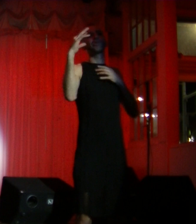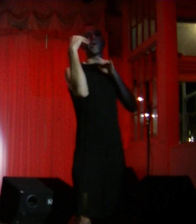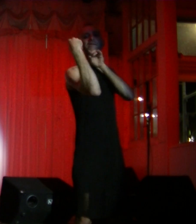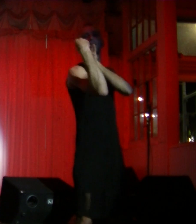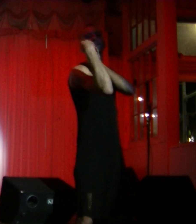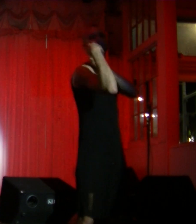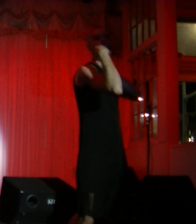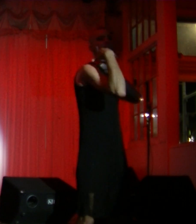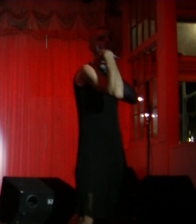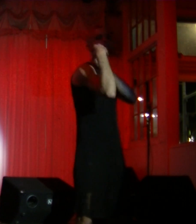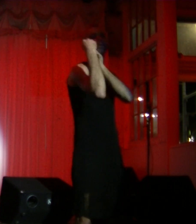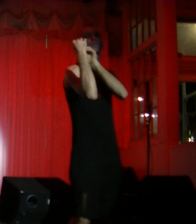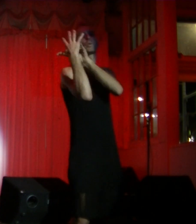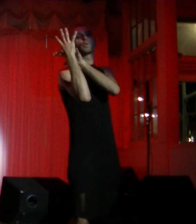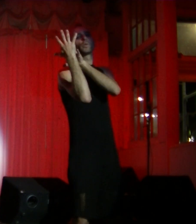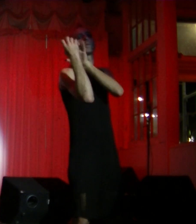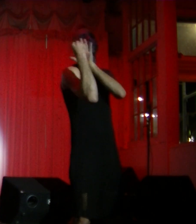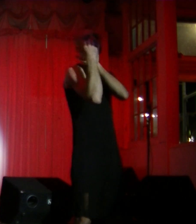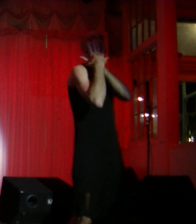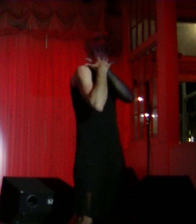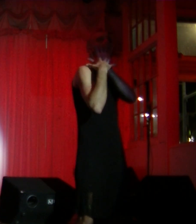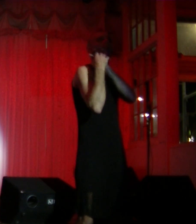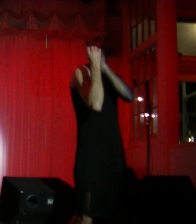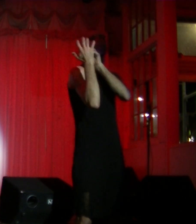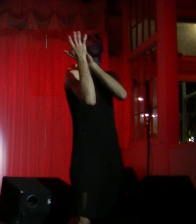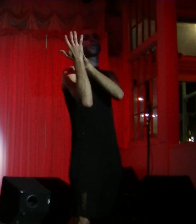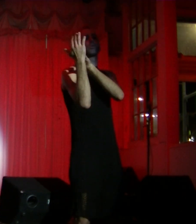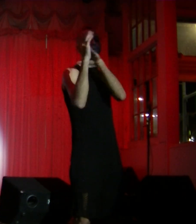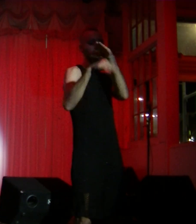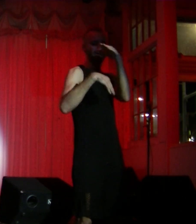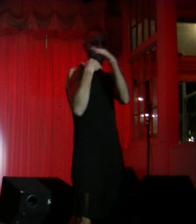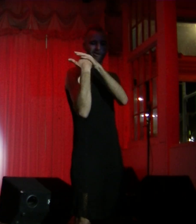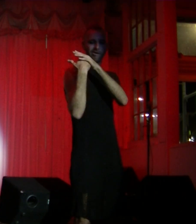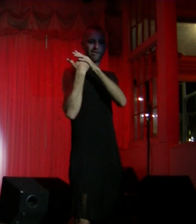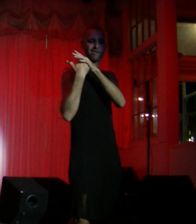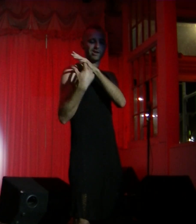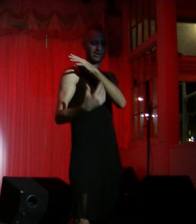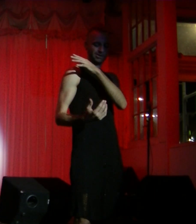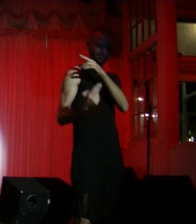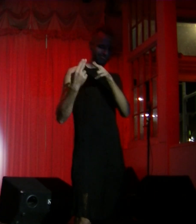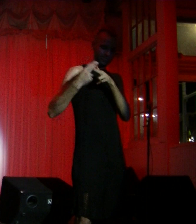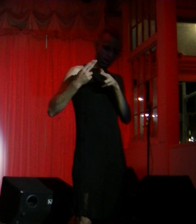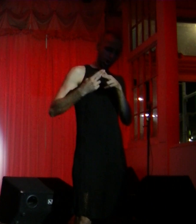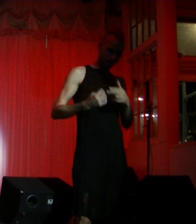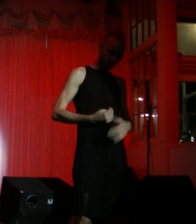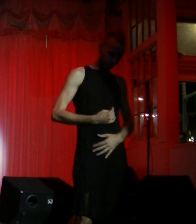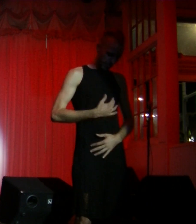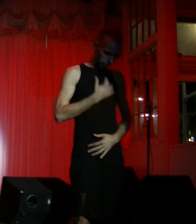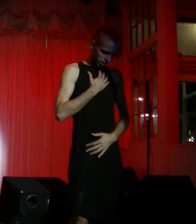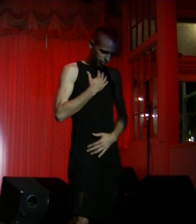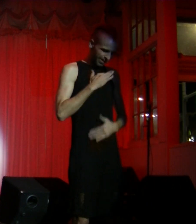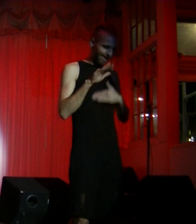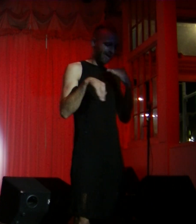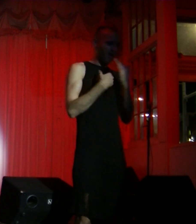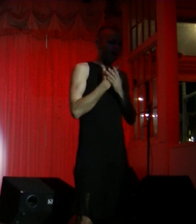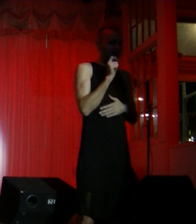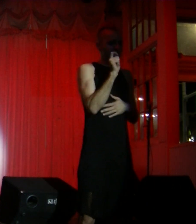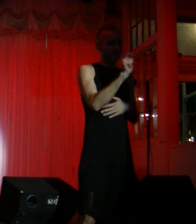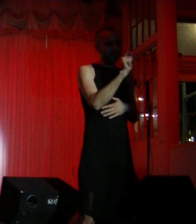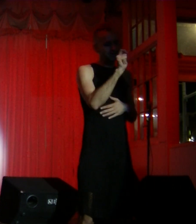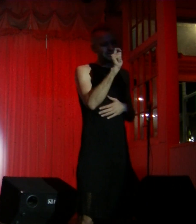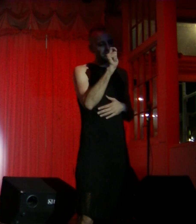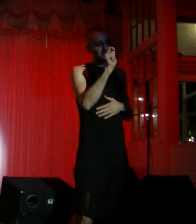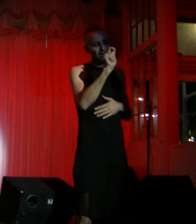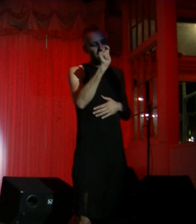and mine. All of it was poetry to me. All ellipses along the trail with